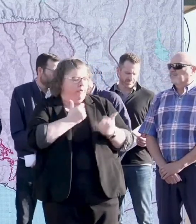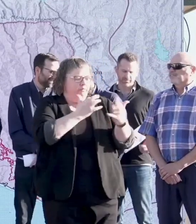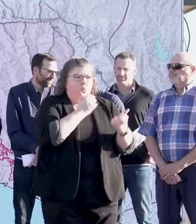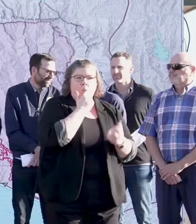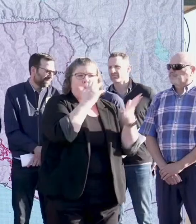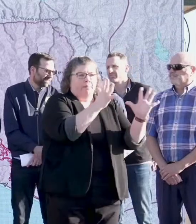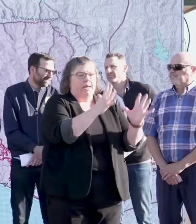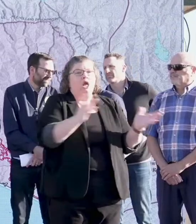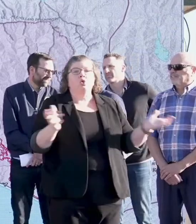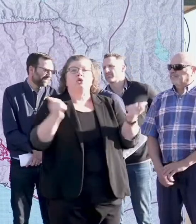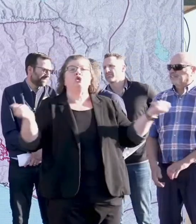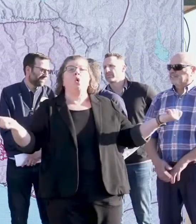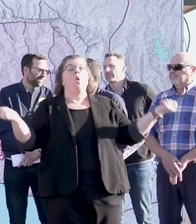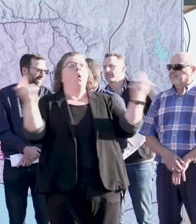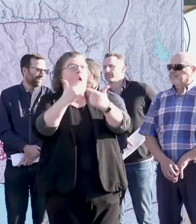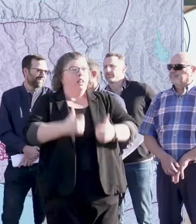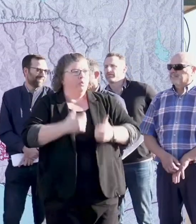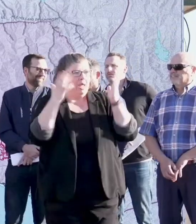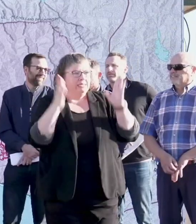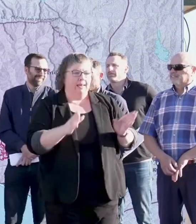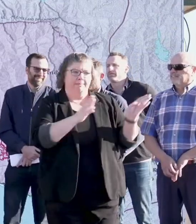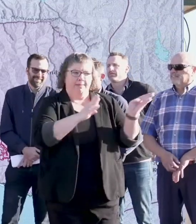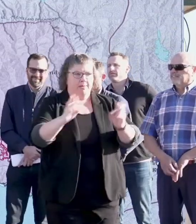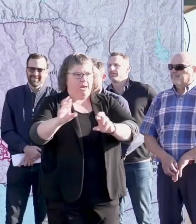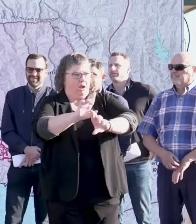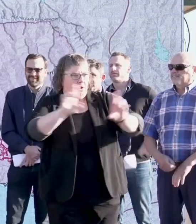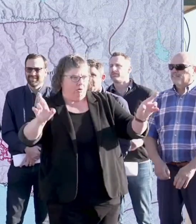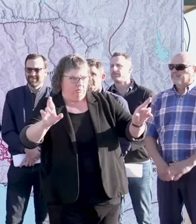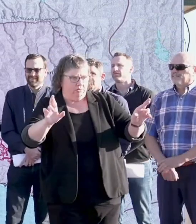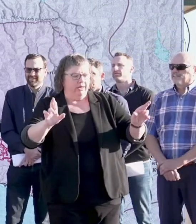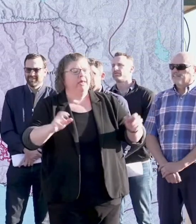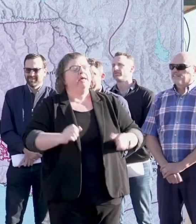our residents to be prepared. Please visit